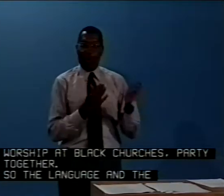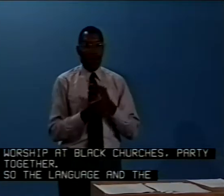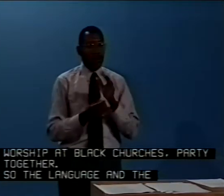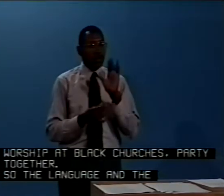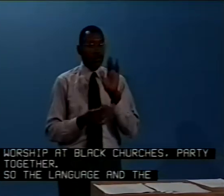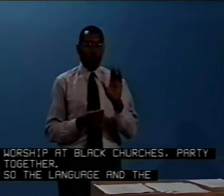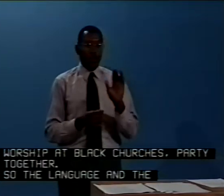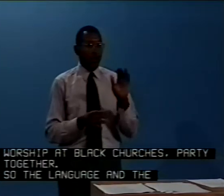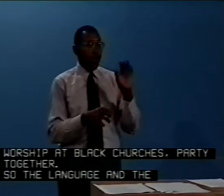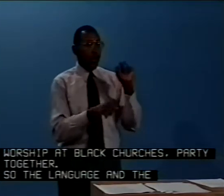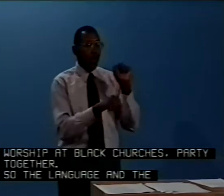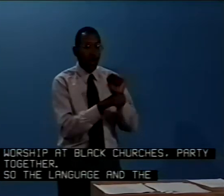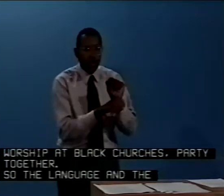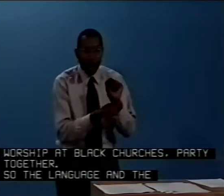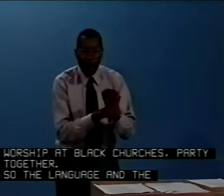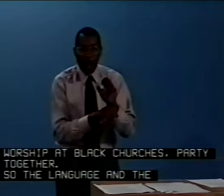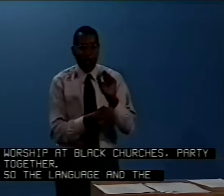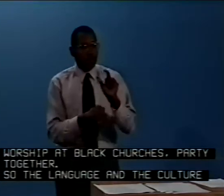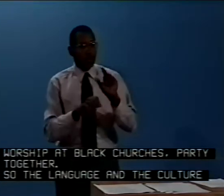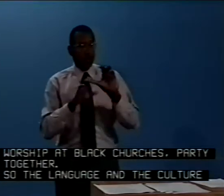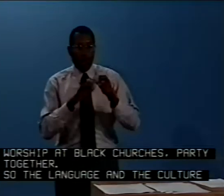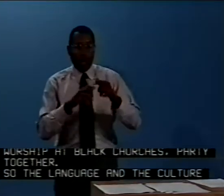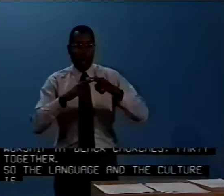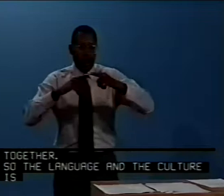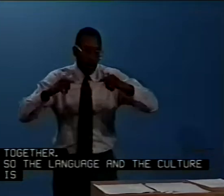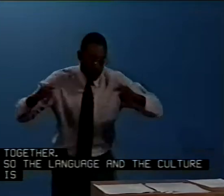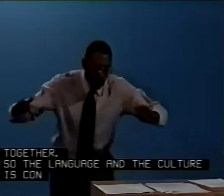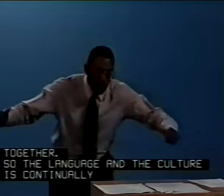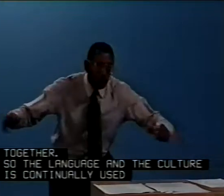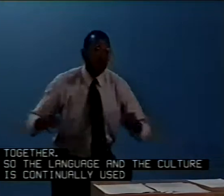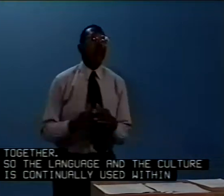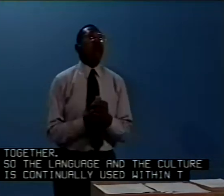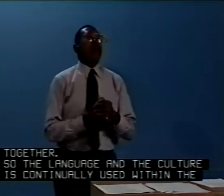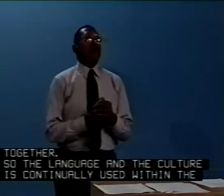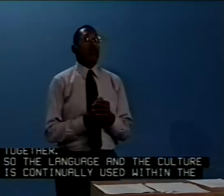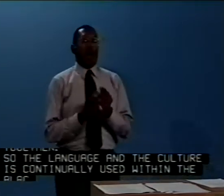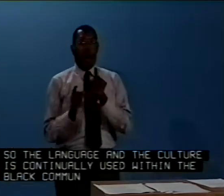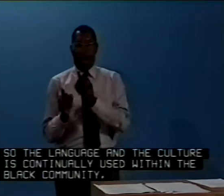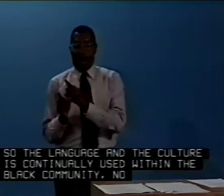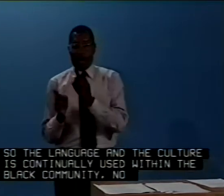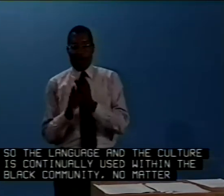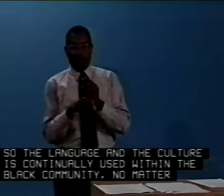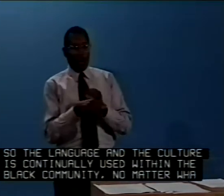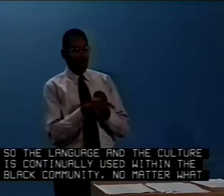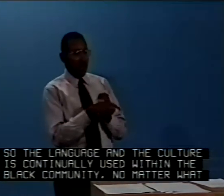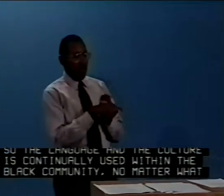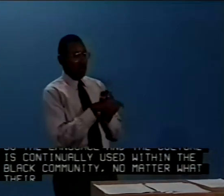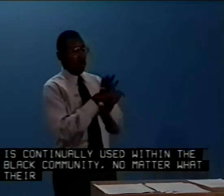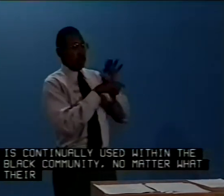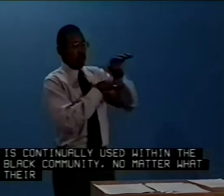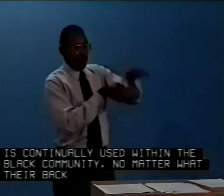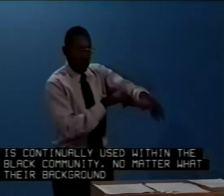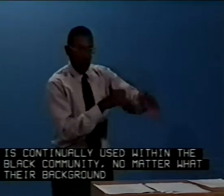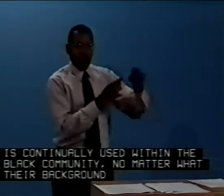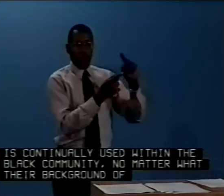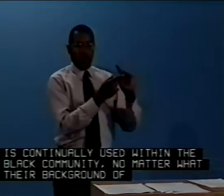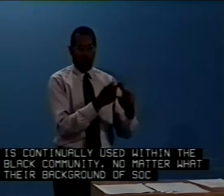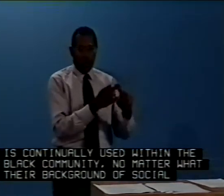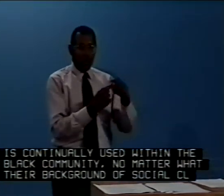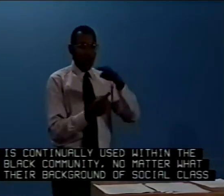is continually used within the black community, no matter what their background of social class or economic status. This